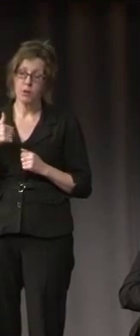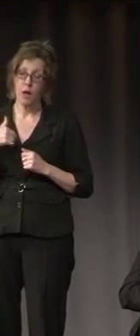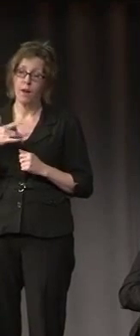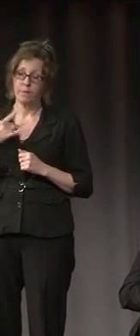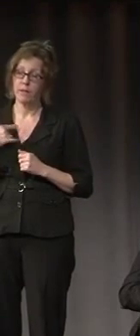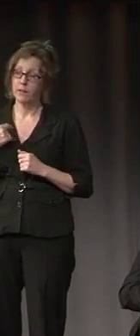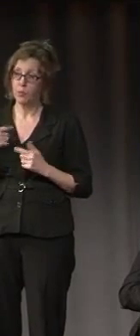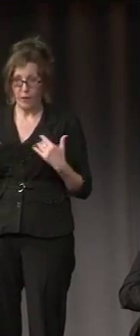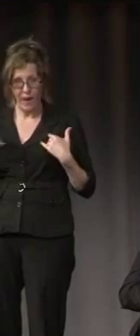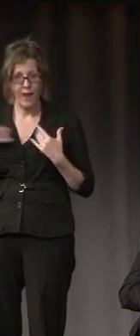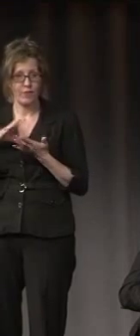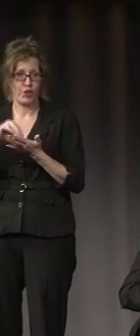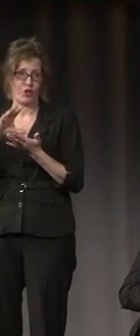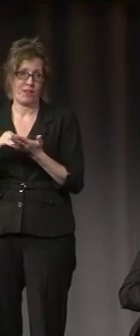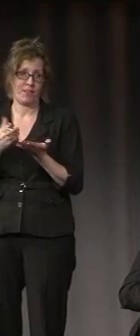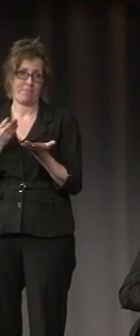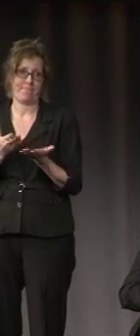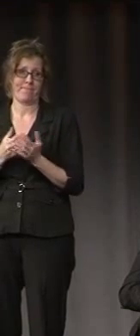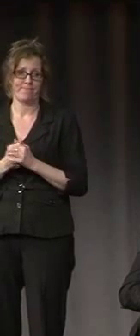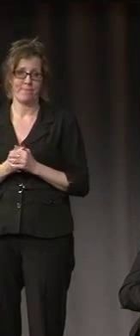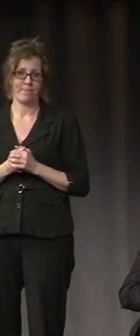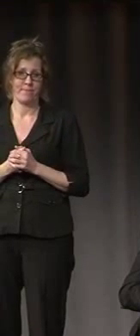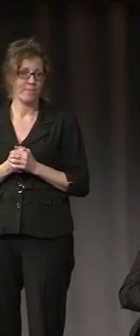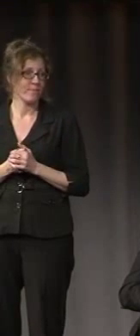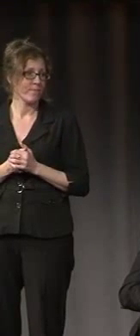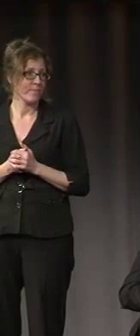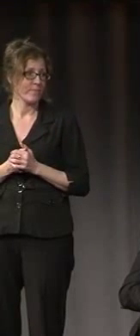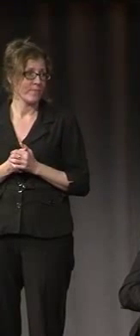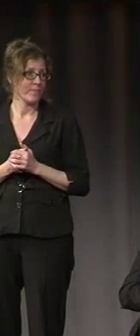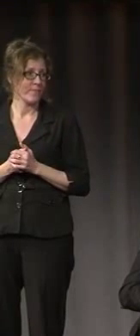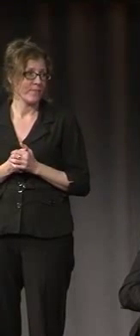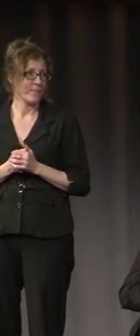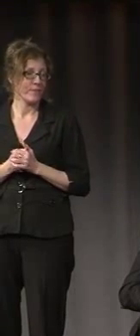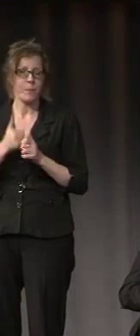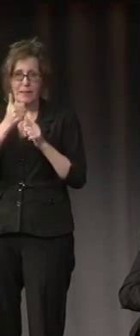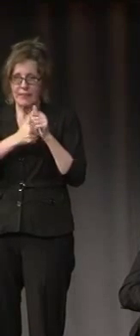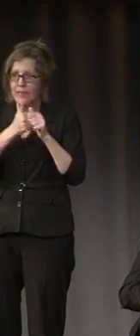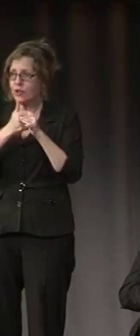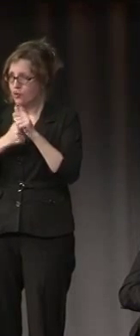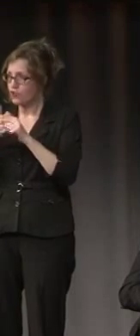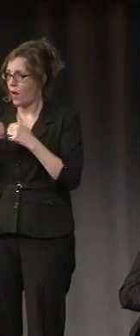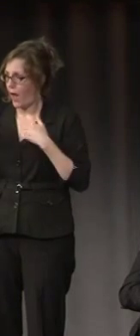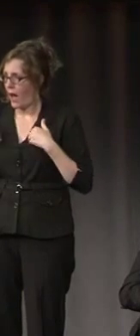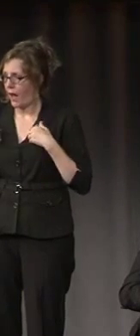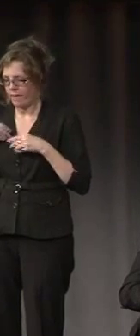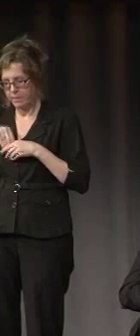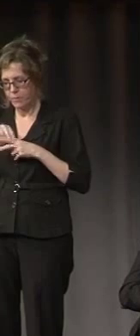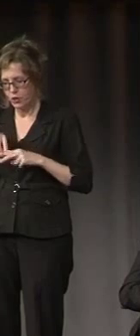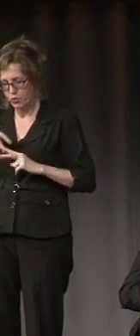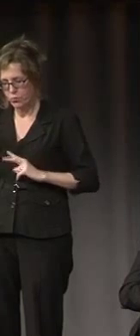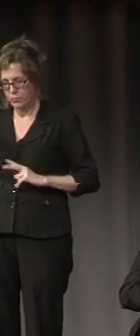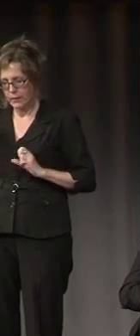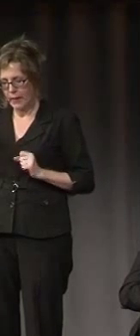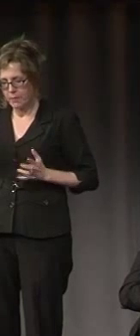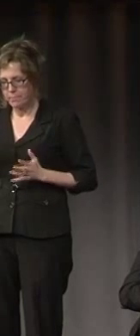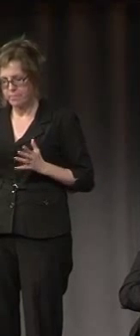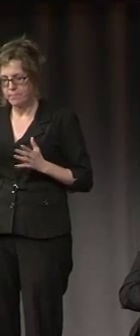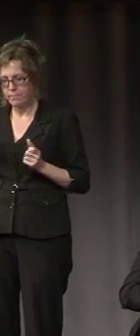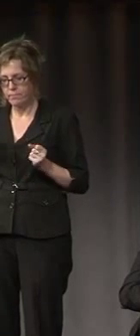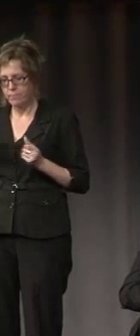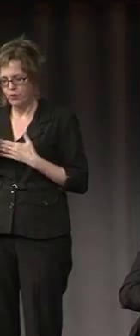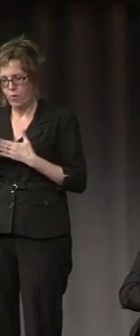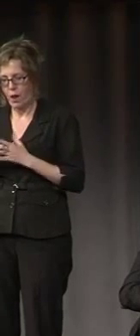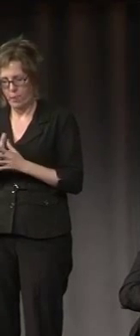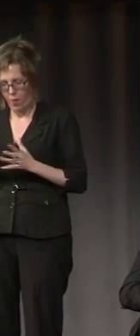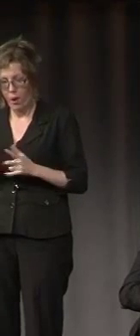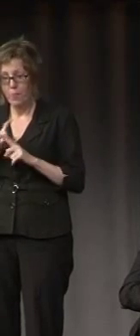learning. Each one of us, of course, is conditioned by the genes, but can do a lot